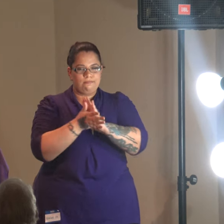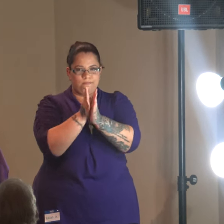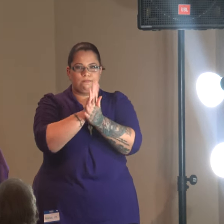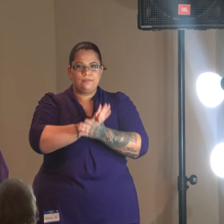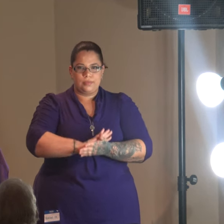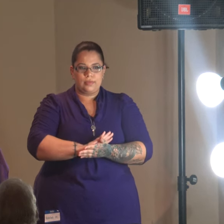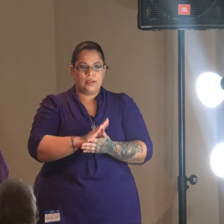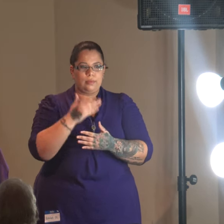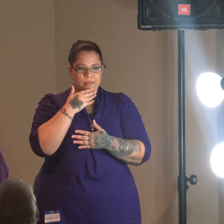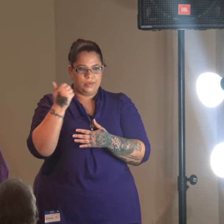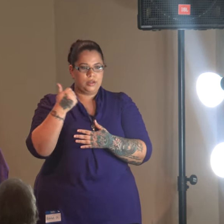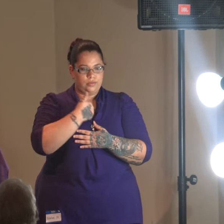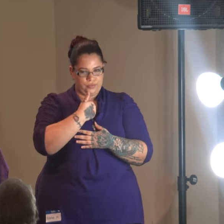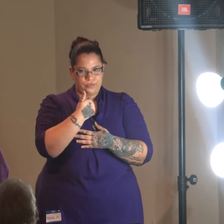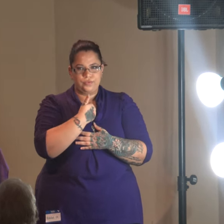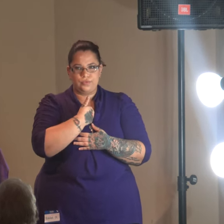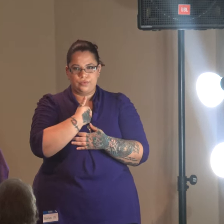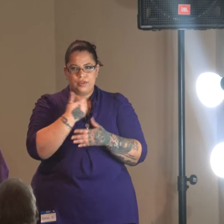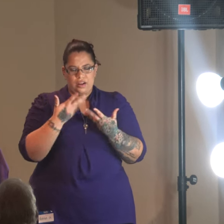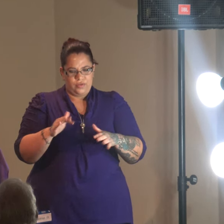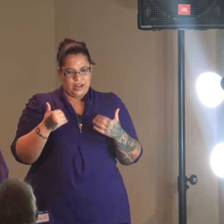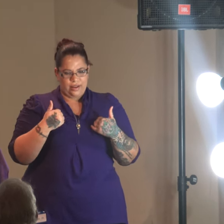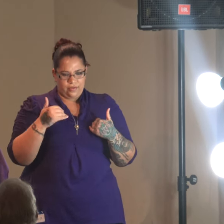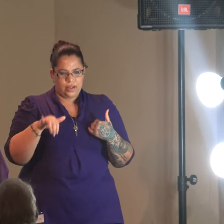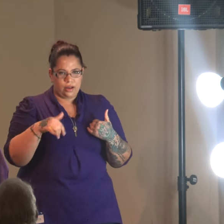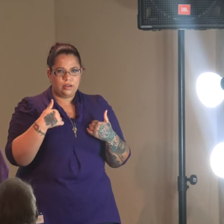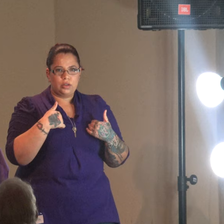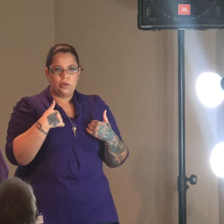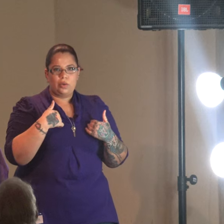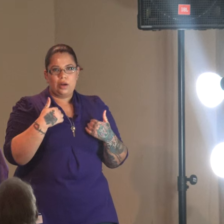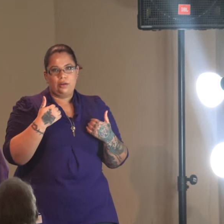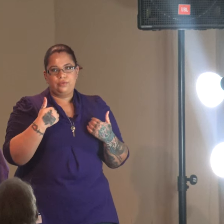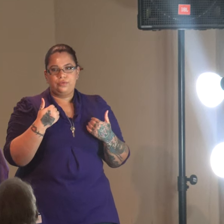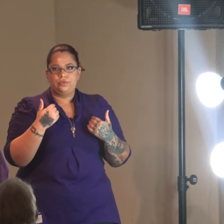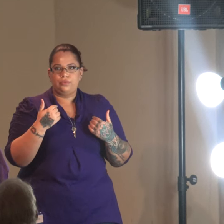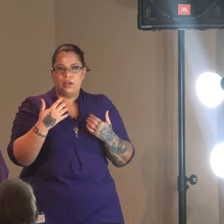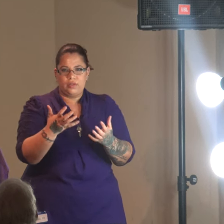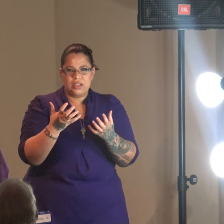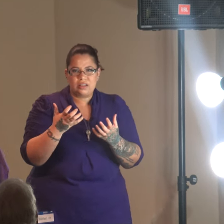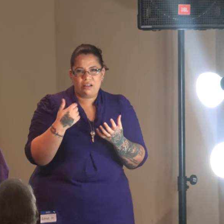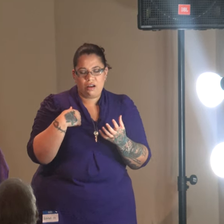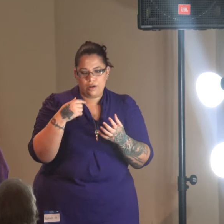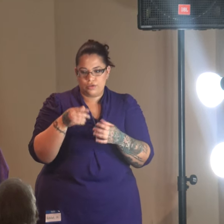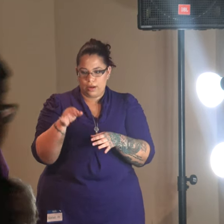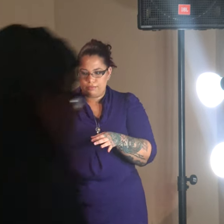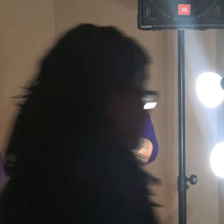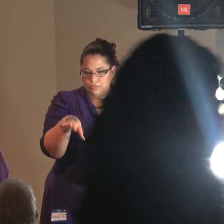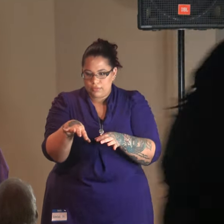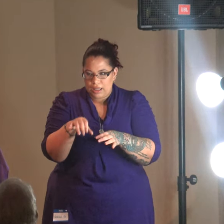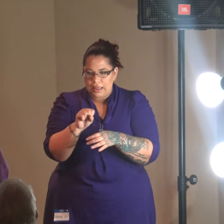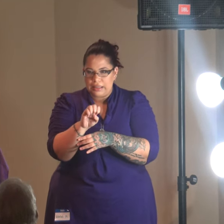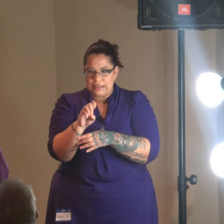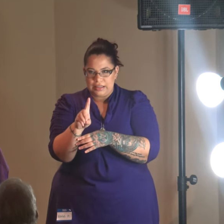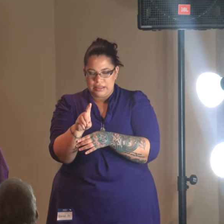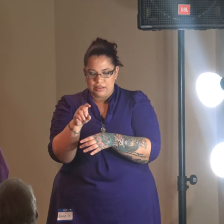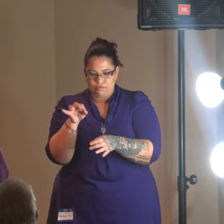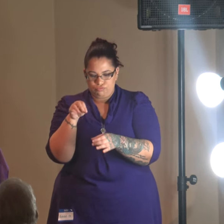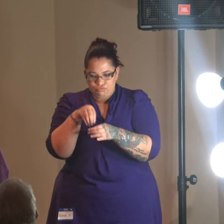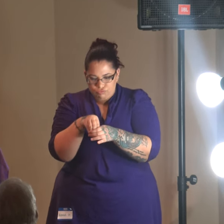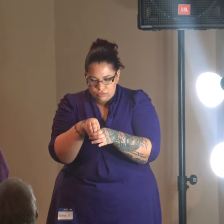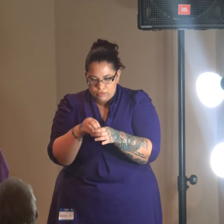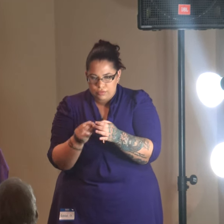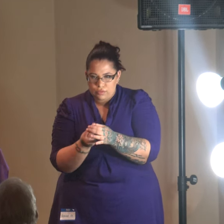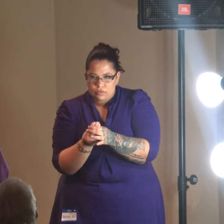I already have it. So what do? I have a desire, and I plant the seed. And when I plant the seed, I